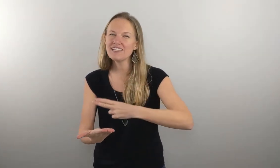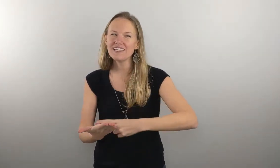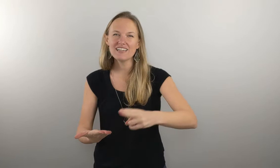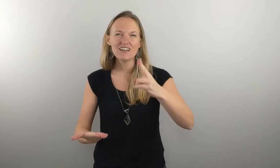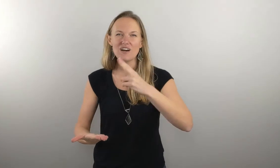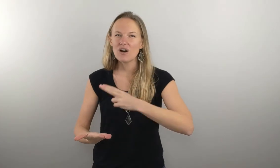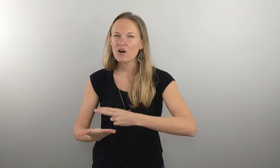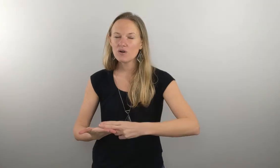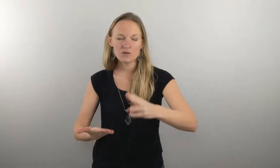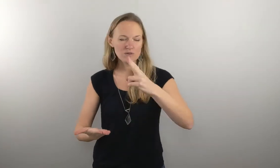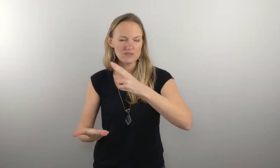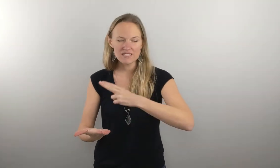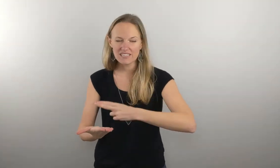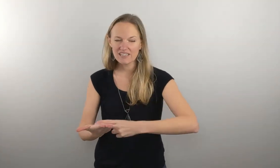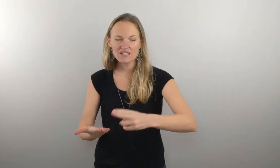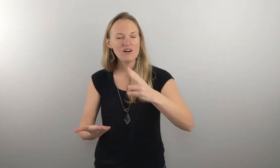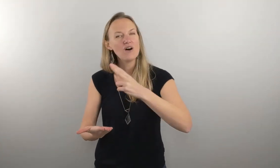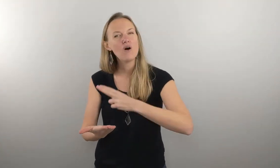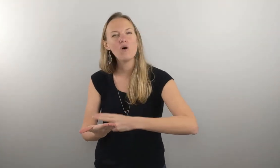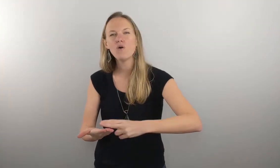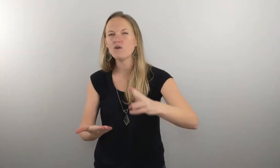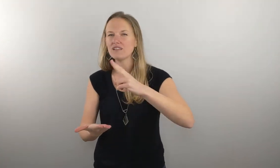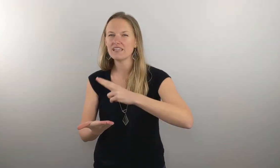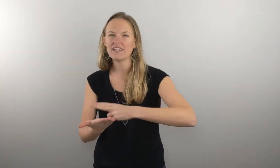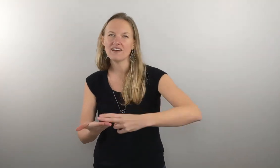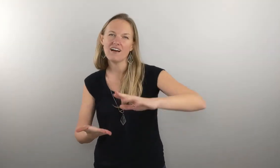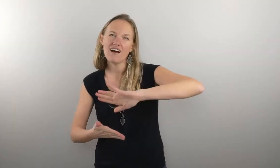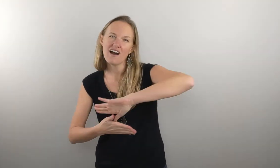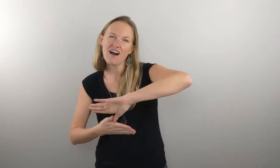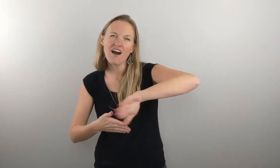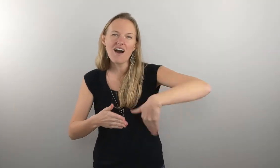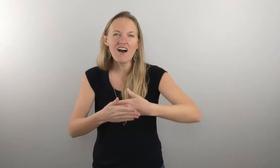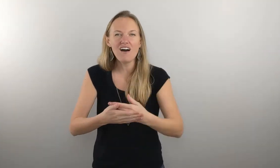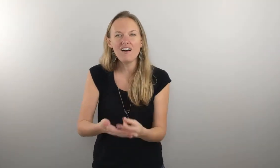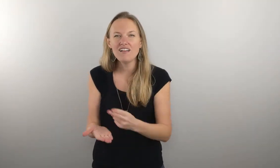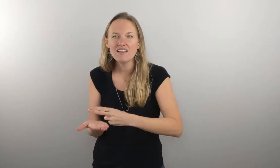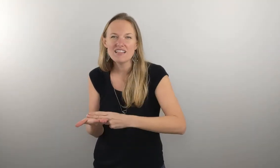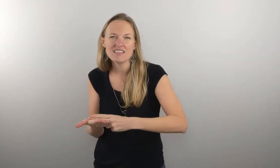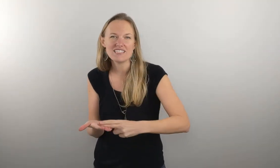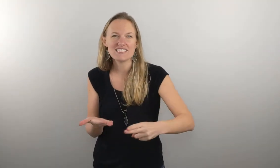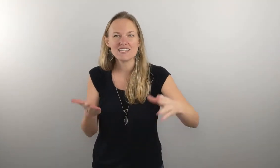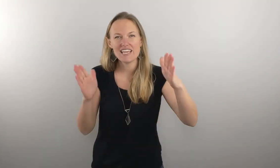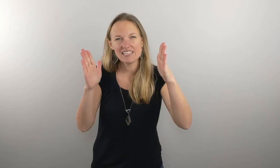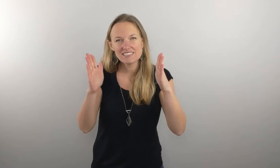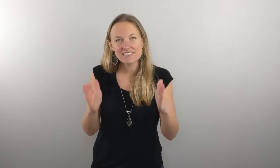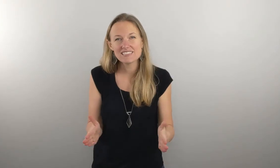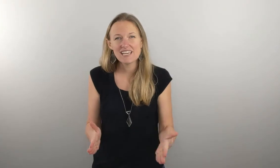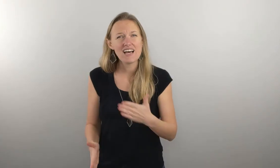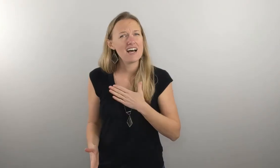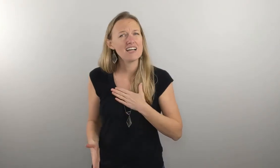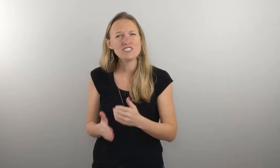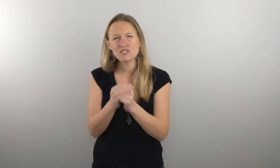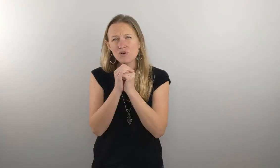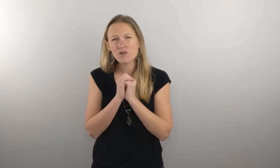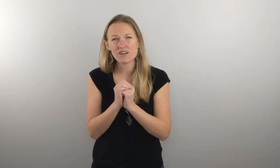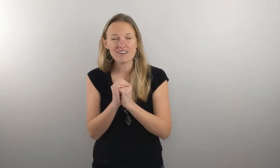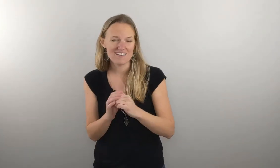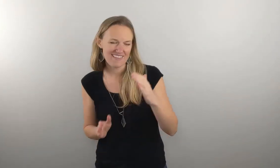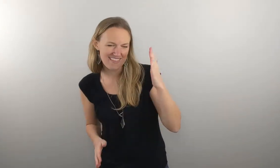holy, holy, holy, all the saints adore